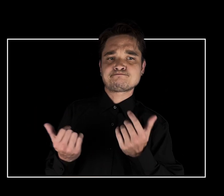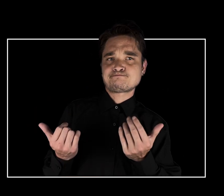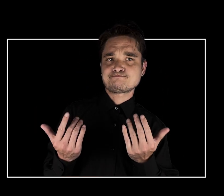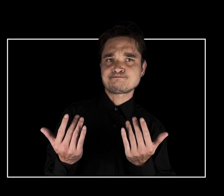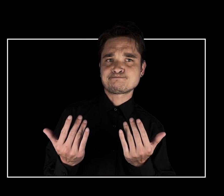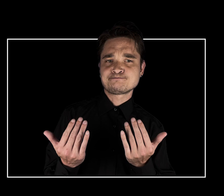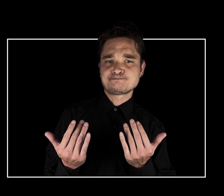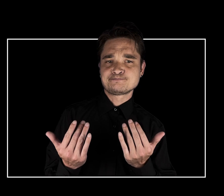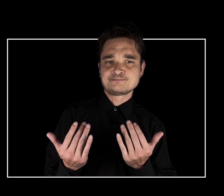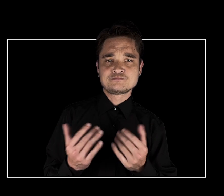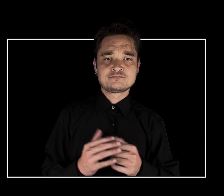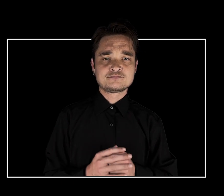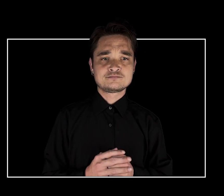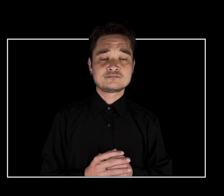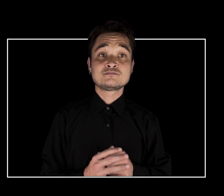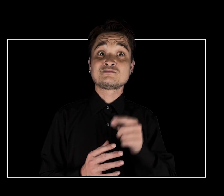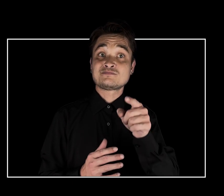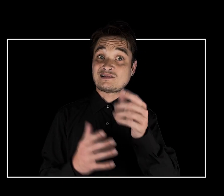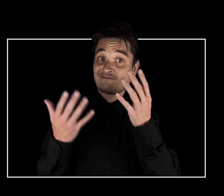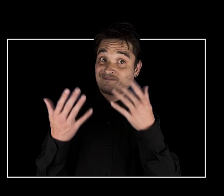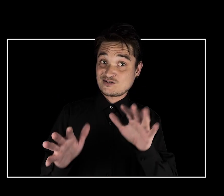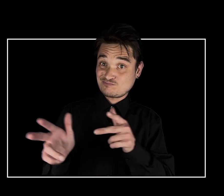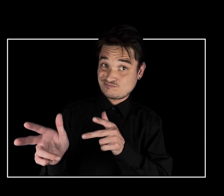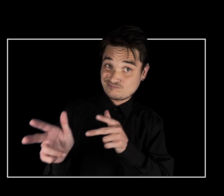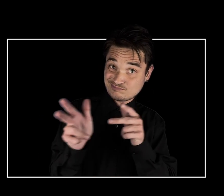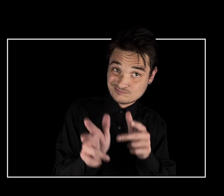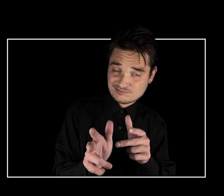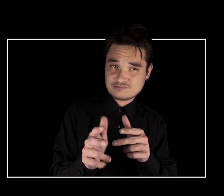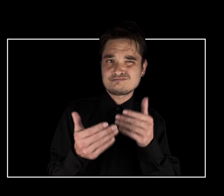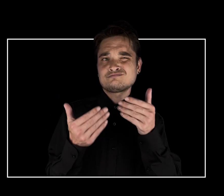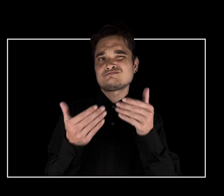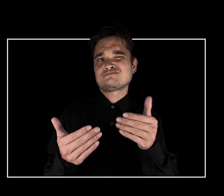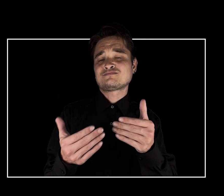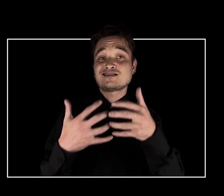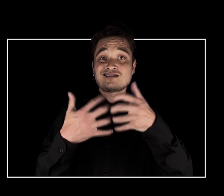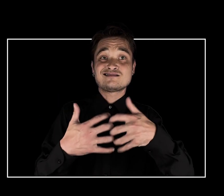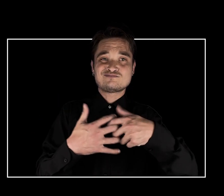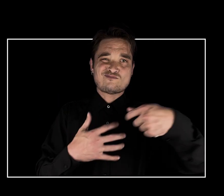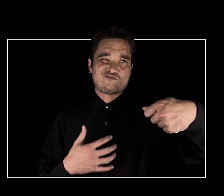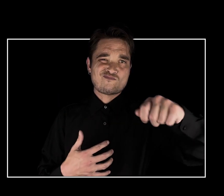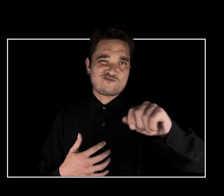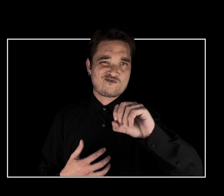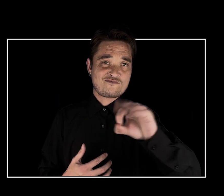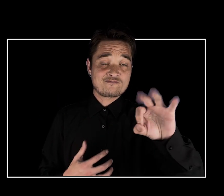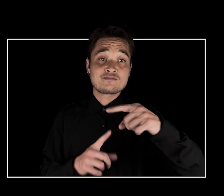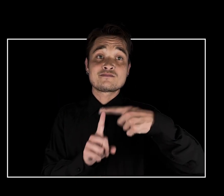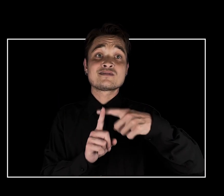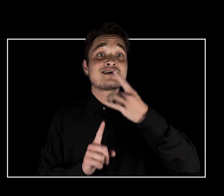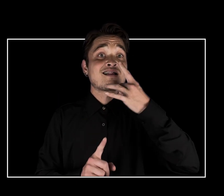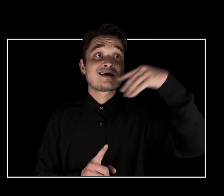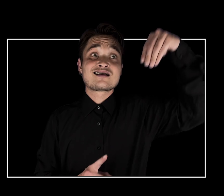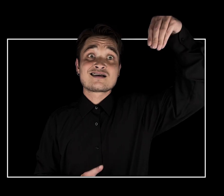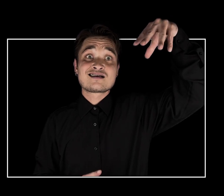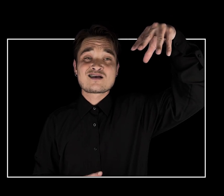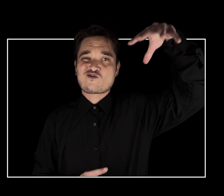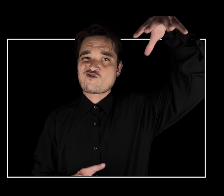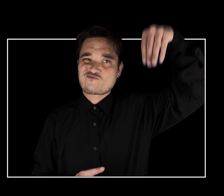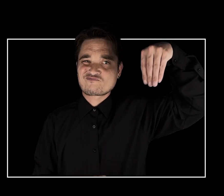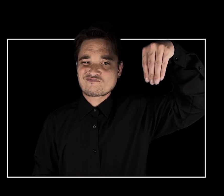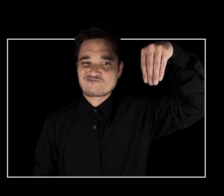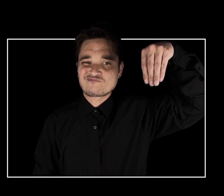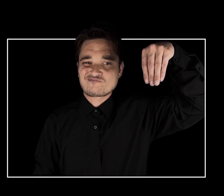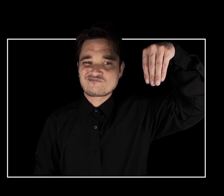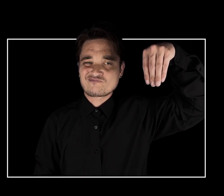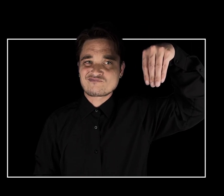stopped. After you have stopped the car, turn off the engine. Turn on the internal light in your car if it is